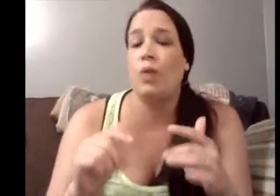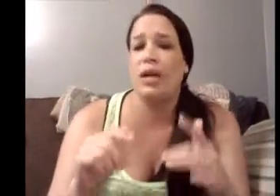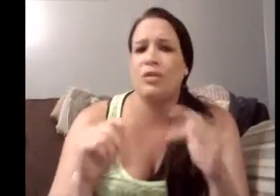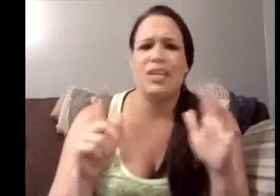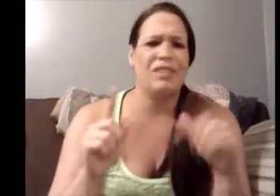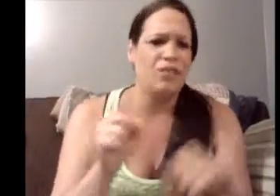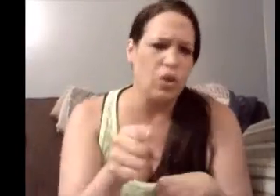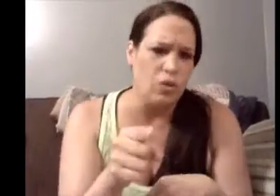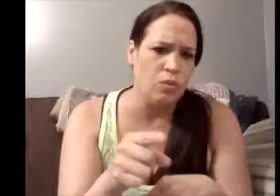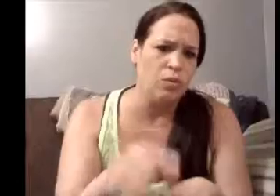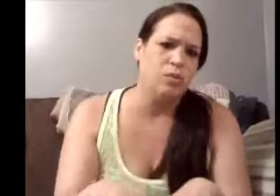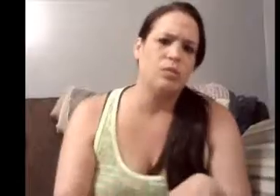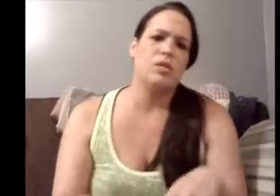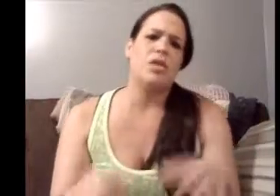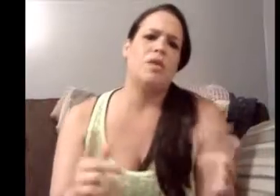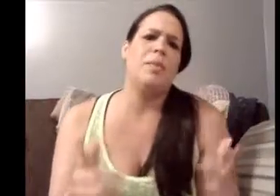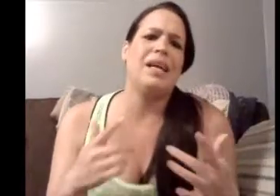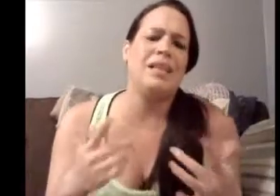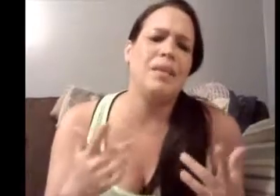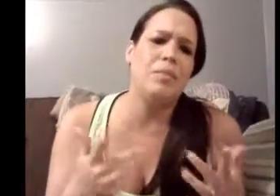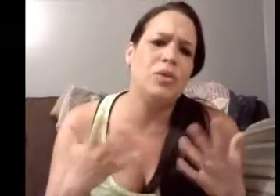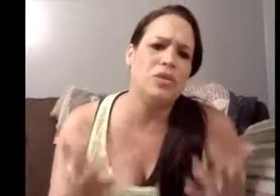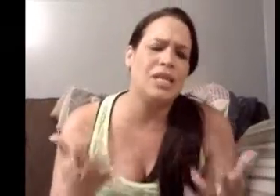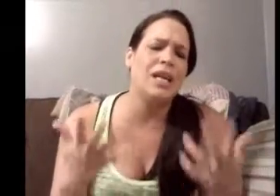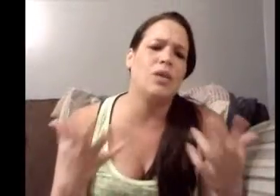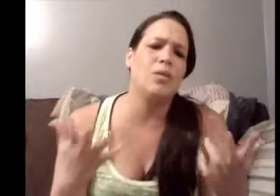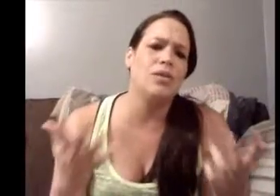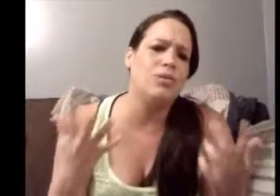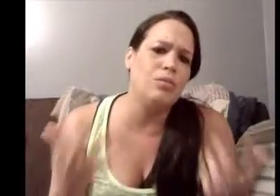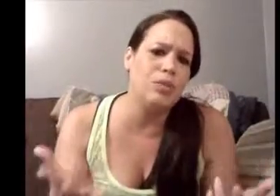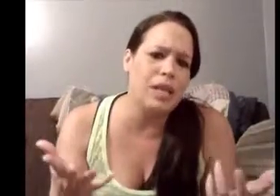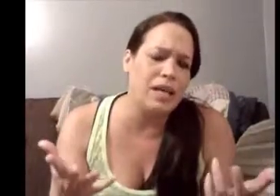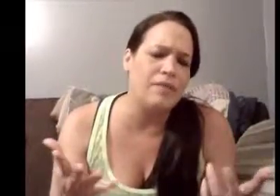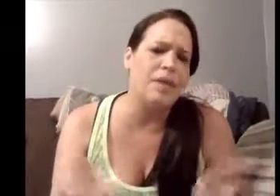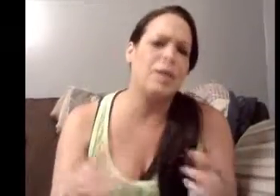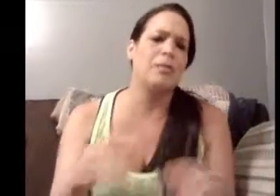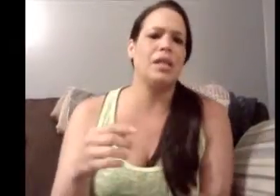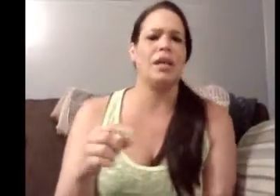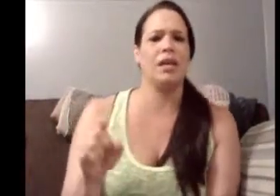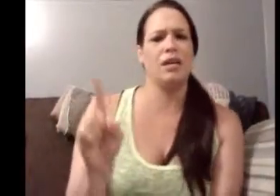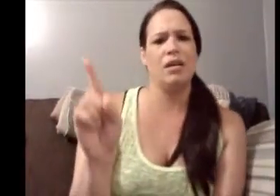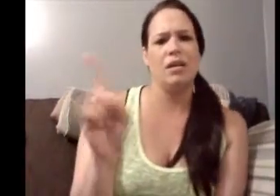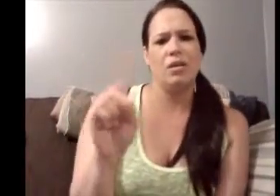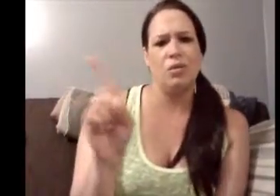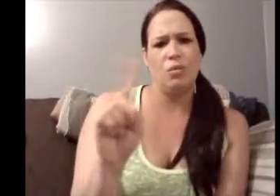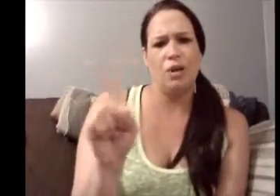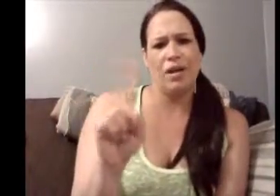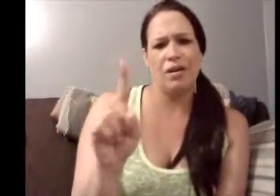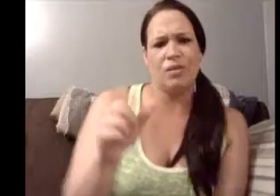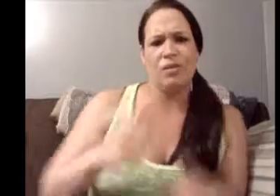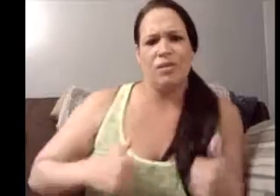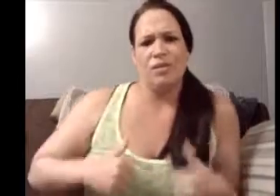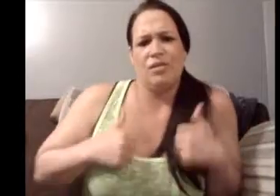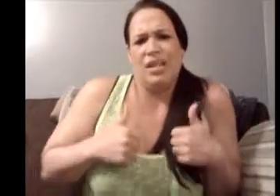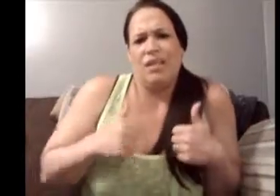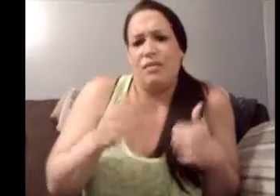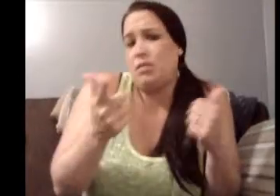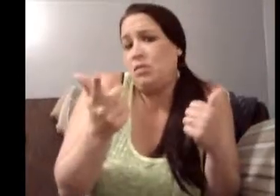where live you? So it might, when they're signing, where do you live, they might be like, where live